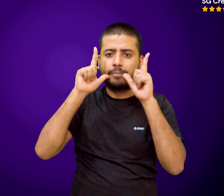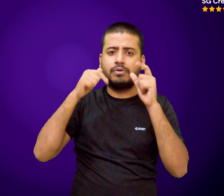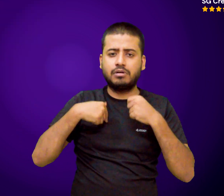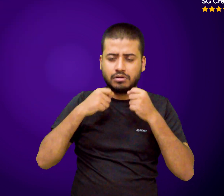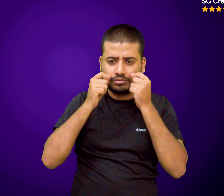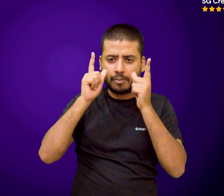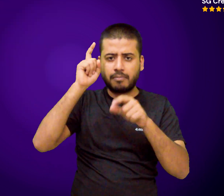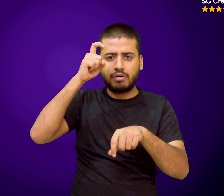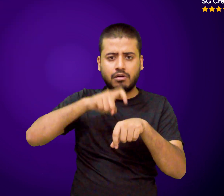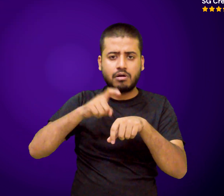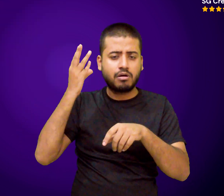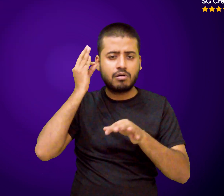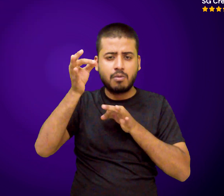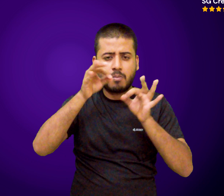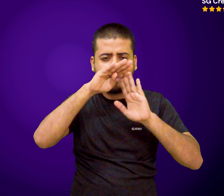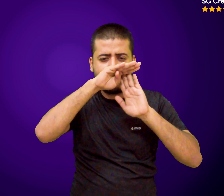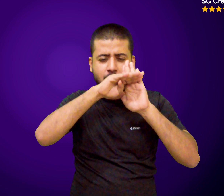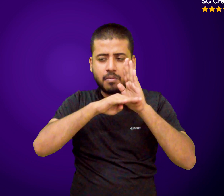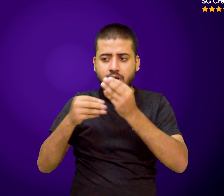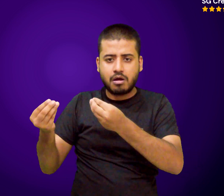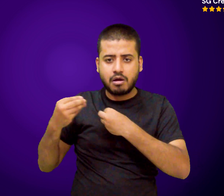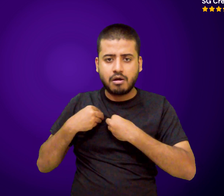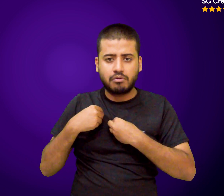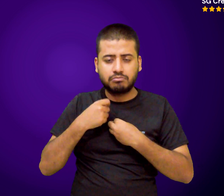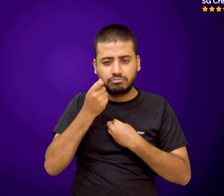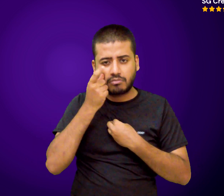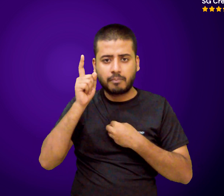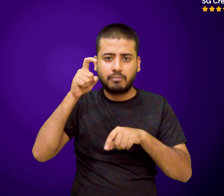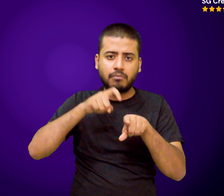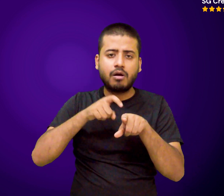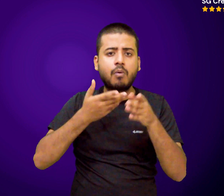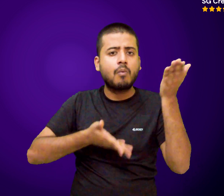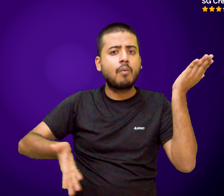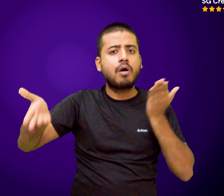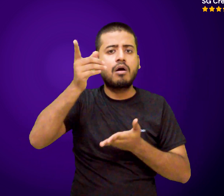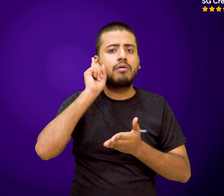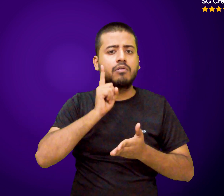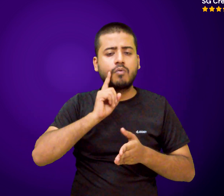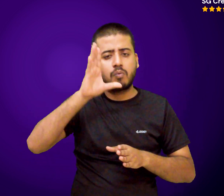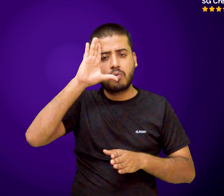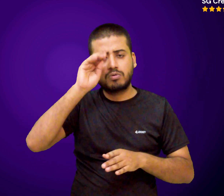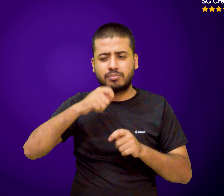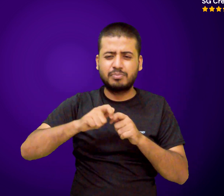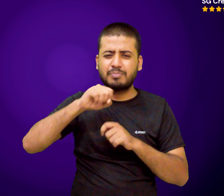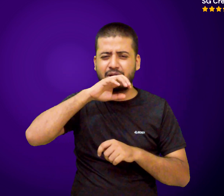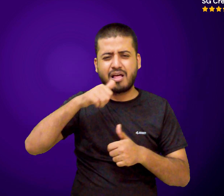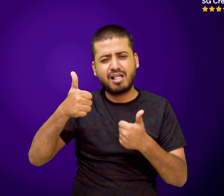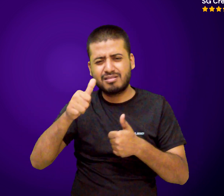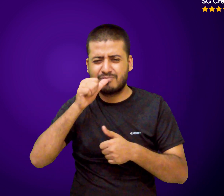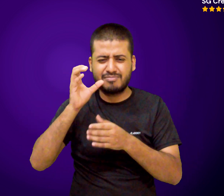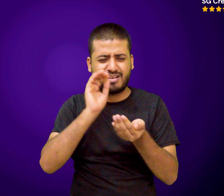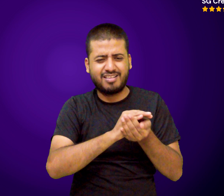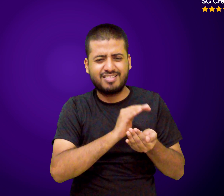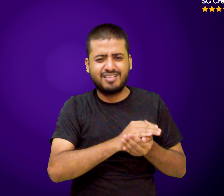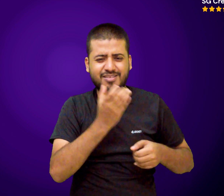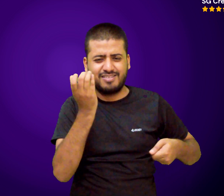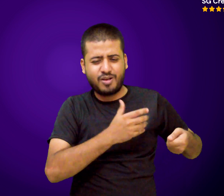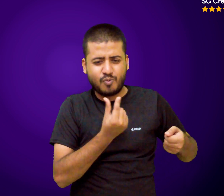essential for life. Water is crucial for all living organisms, including humans. It's a vital component of